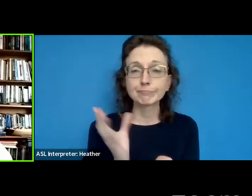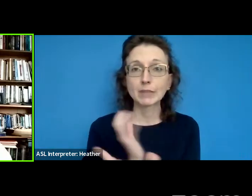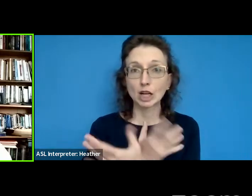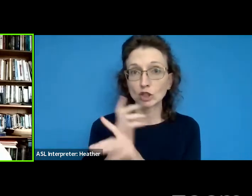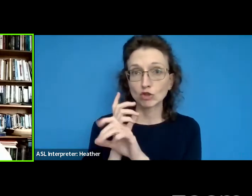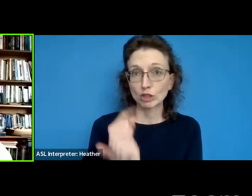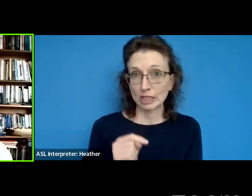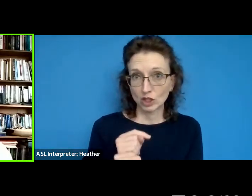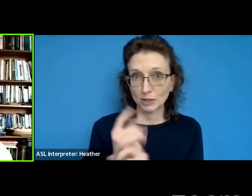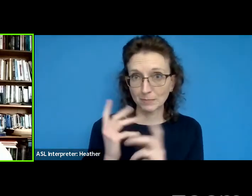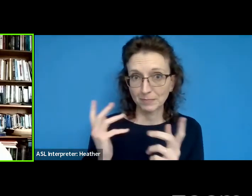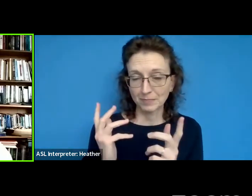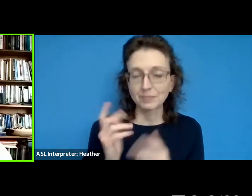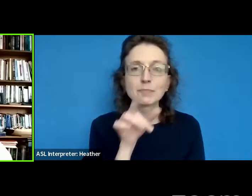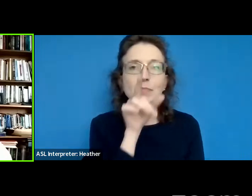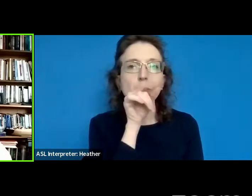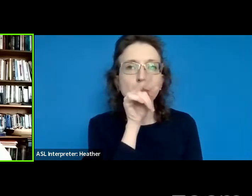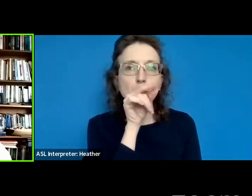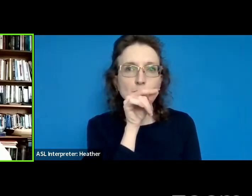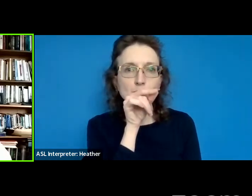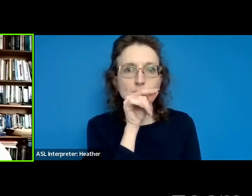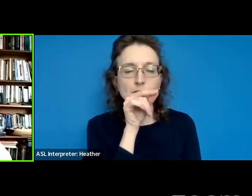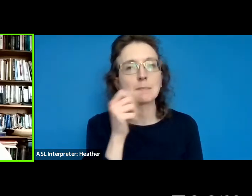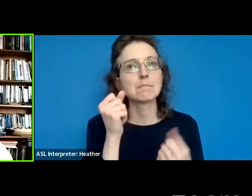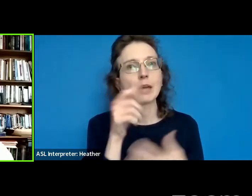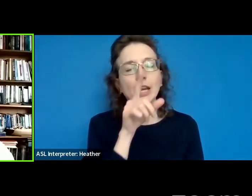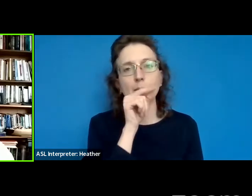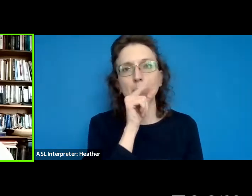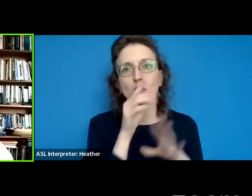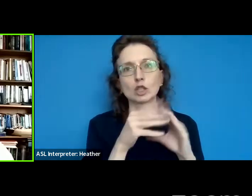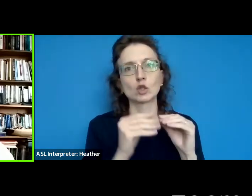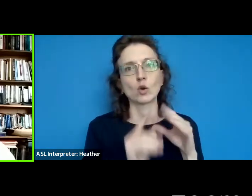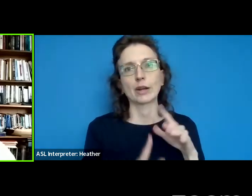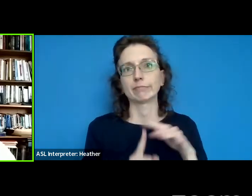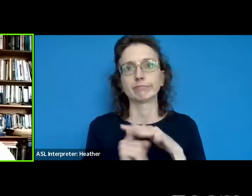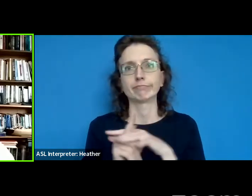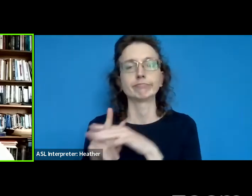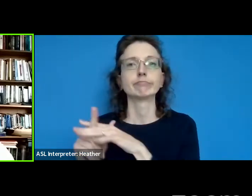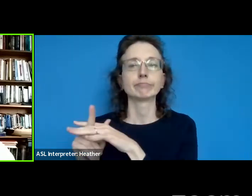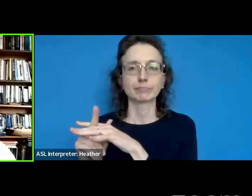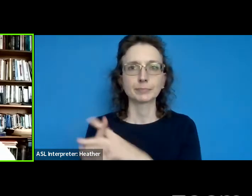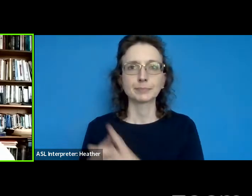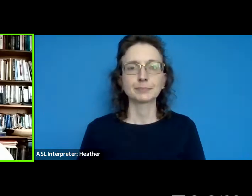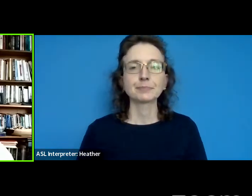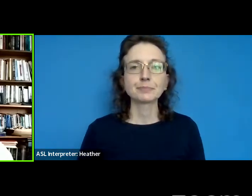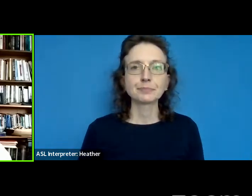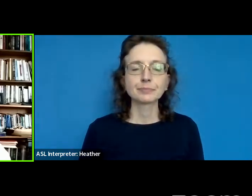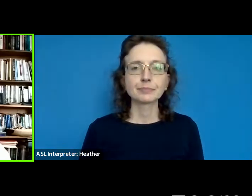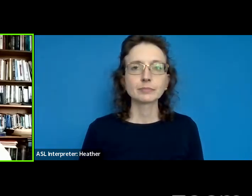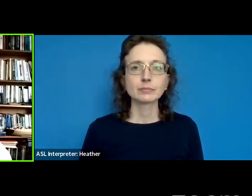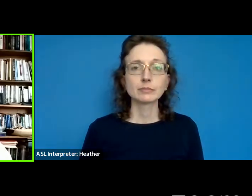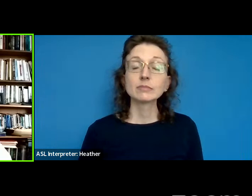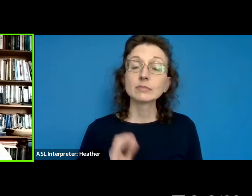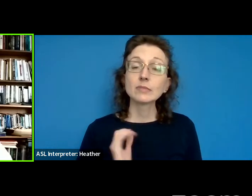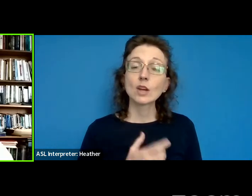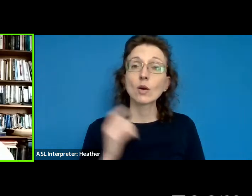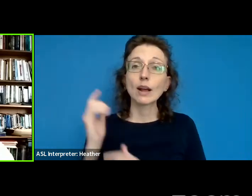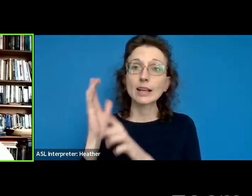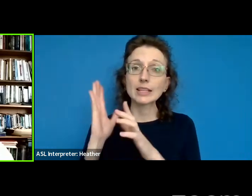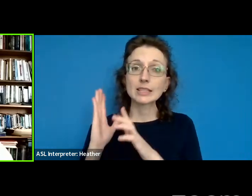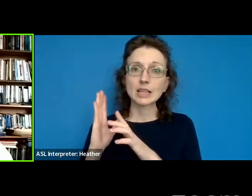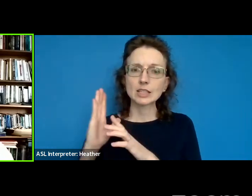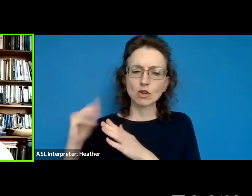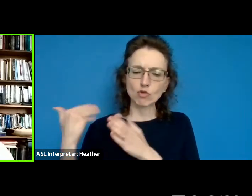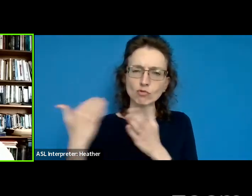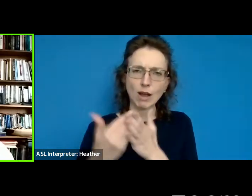about birds. We have a lot of bird stories. And it would basically say that our ancestors came in the form